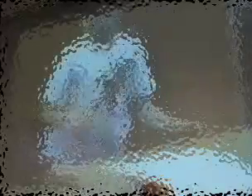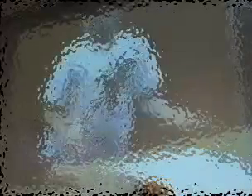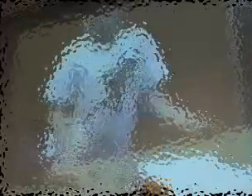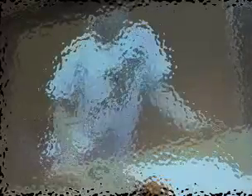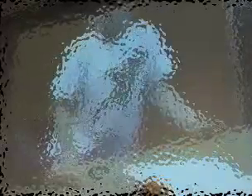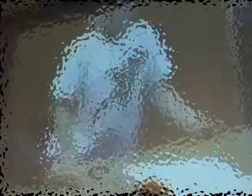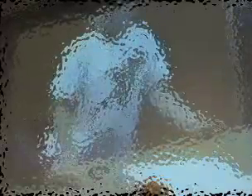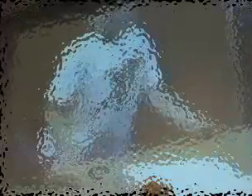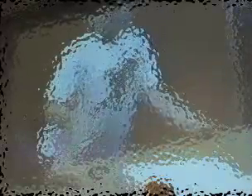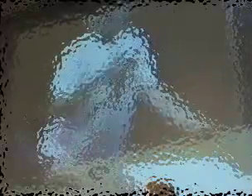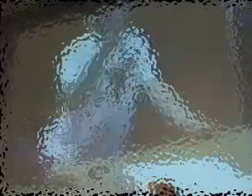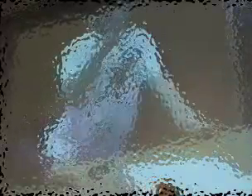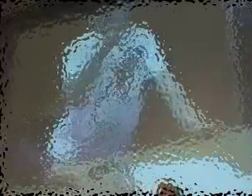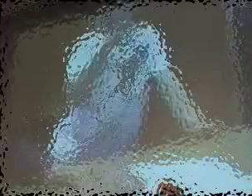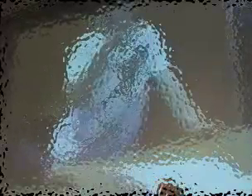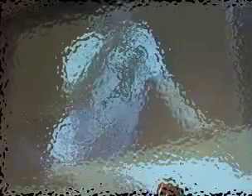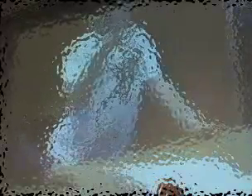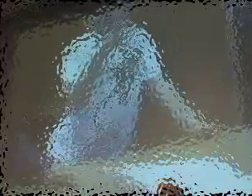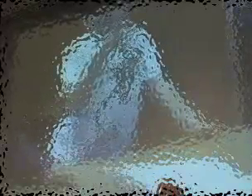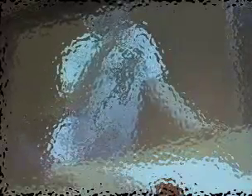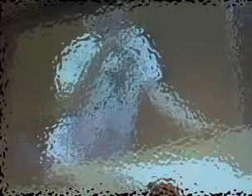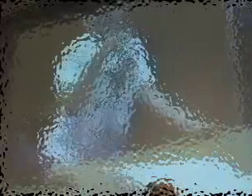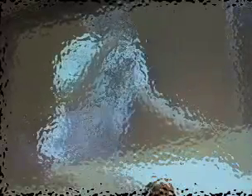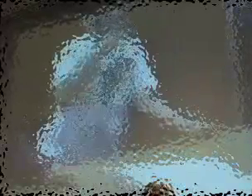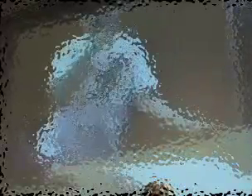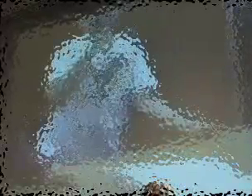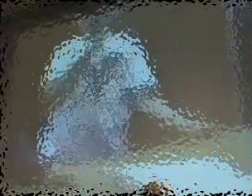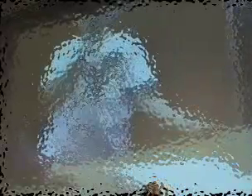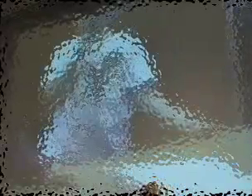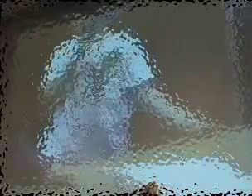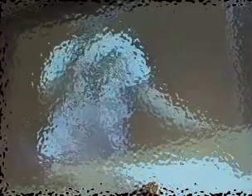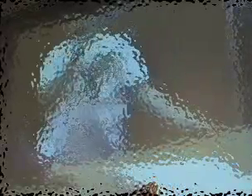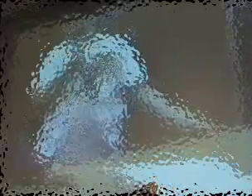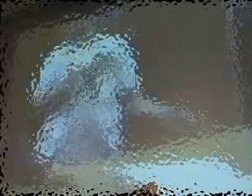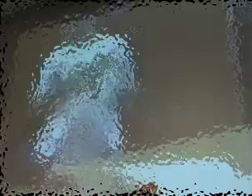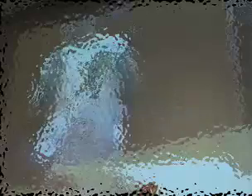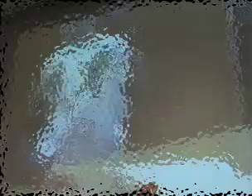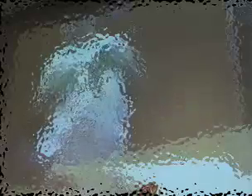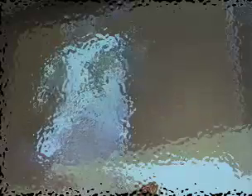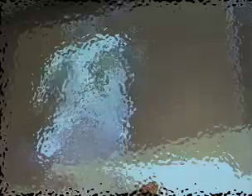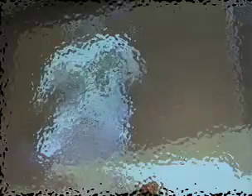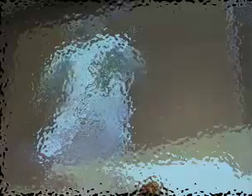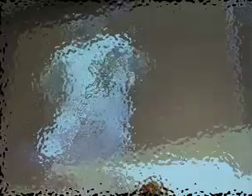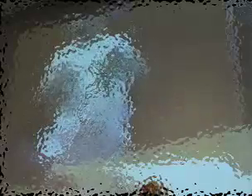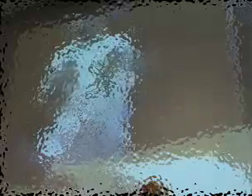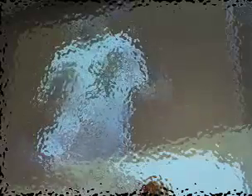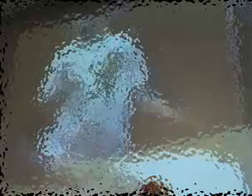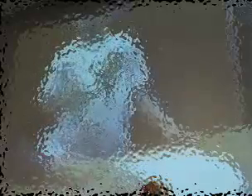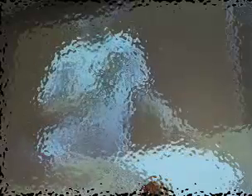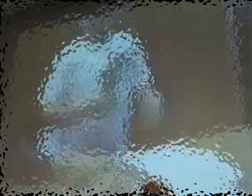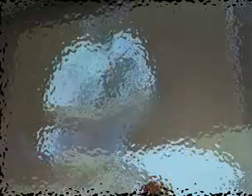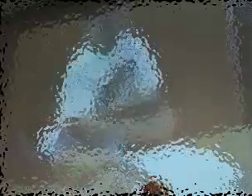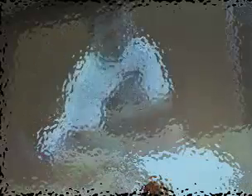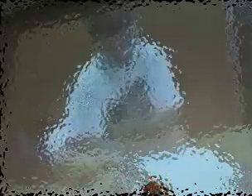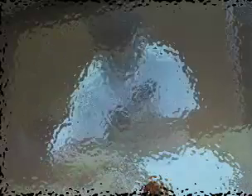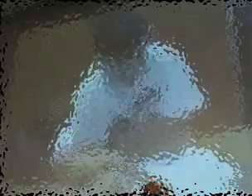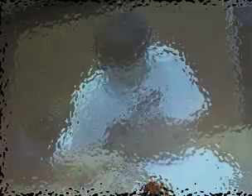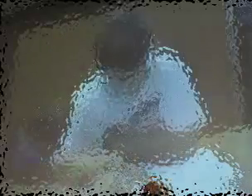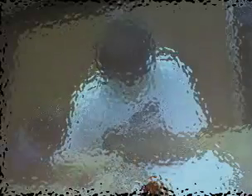this is first grade reading. The mother not happy. She would not be happy seeing me holding